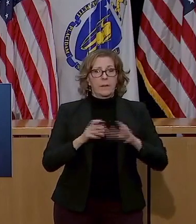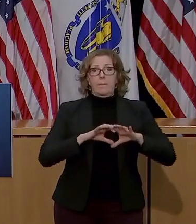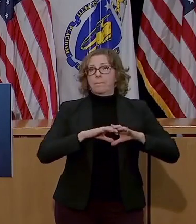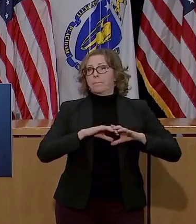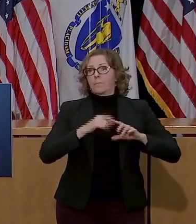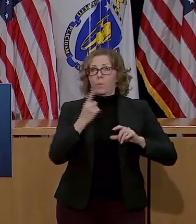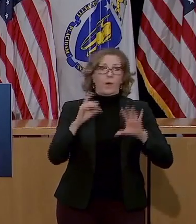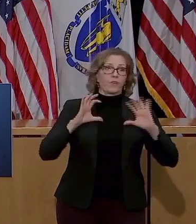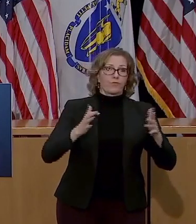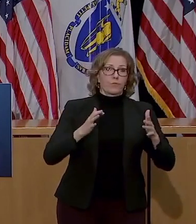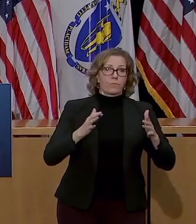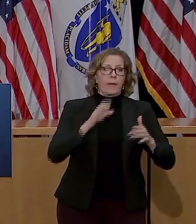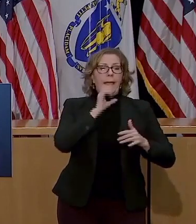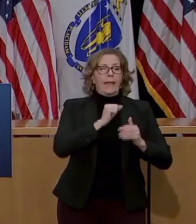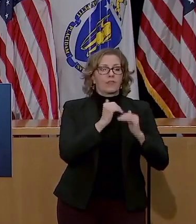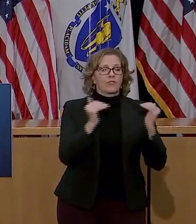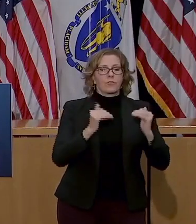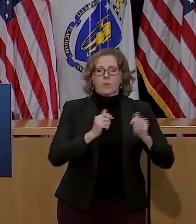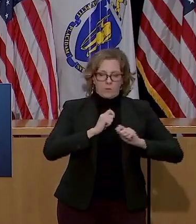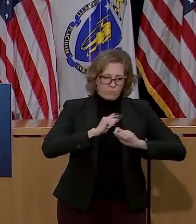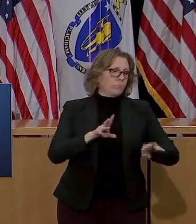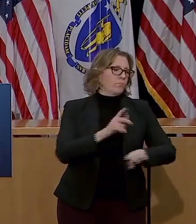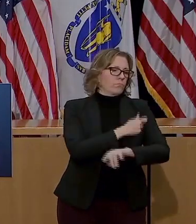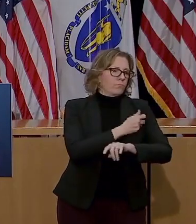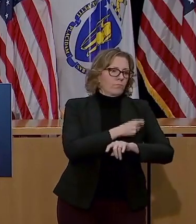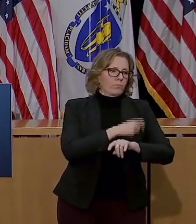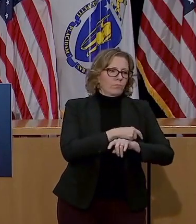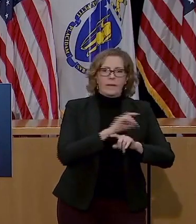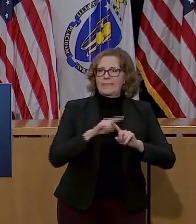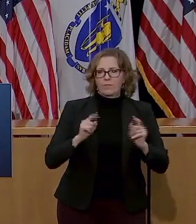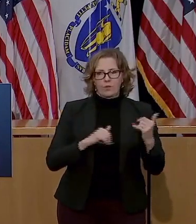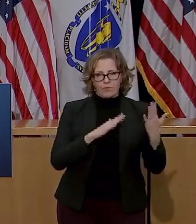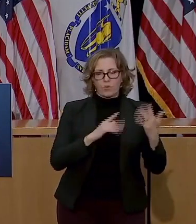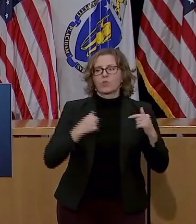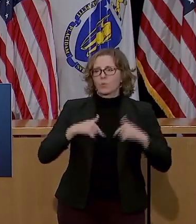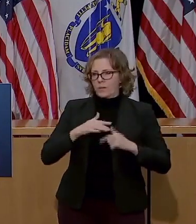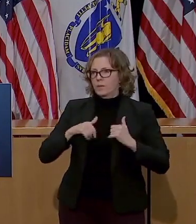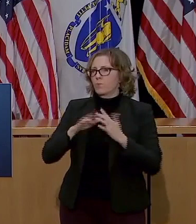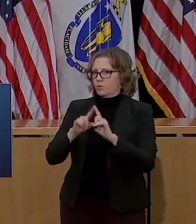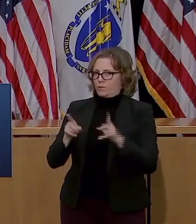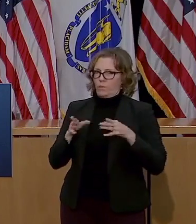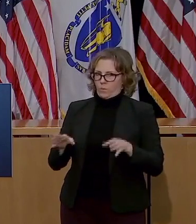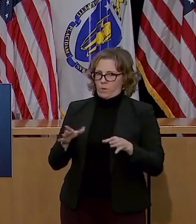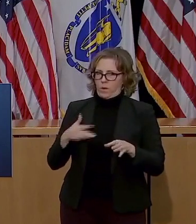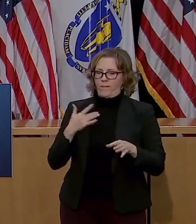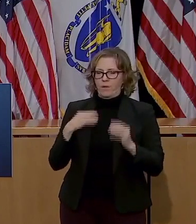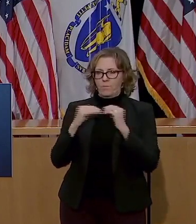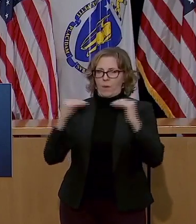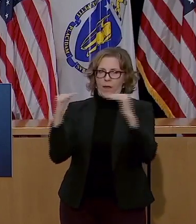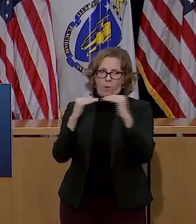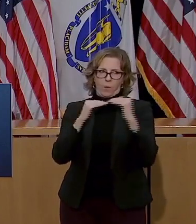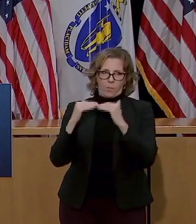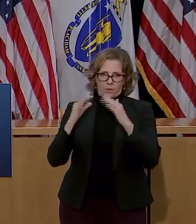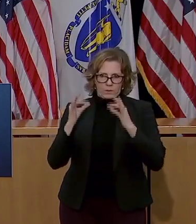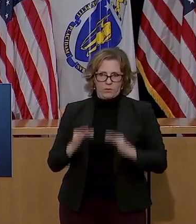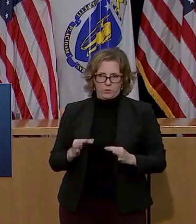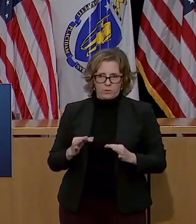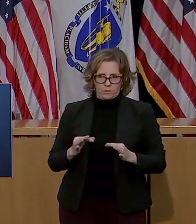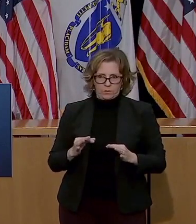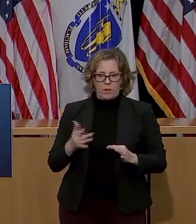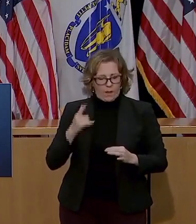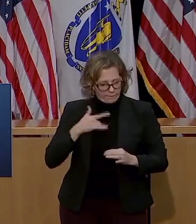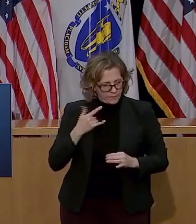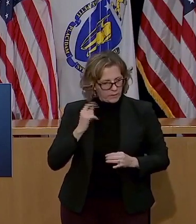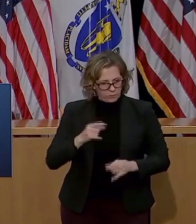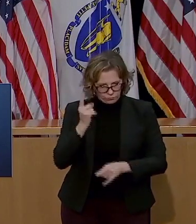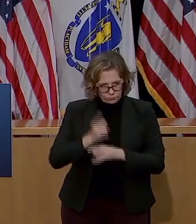go. But I do believe at the end of the day we made the right decision out of the gate, and the fact that we're going to add